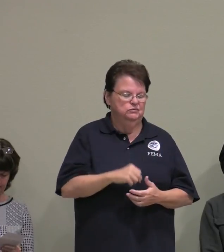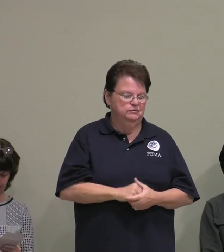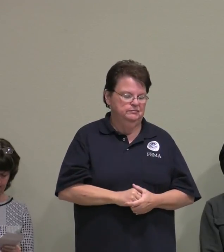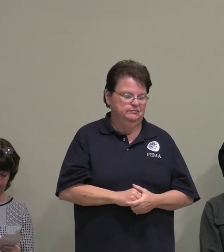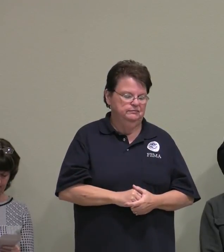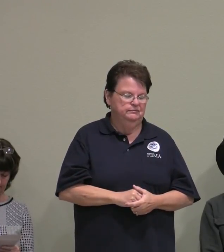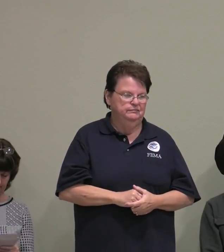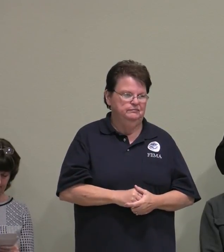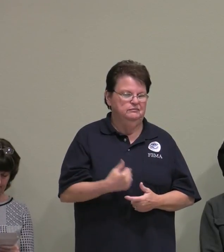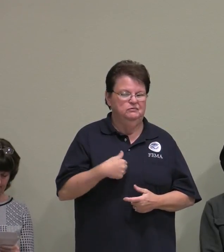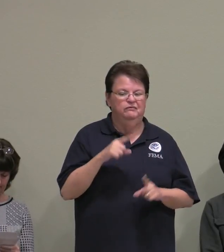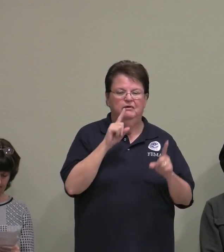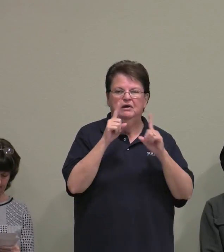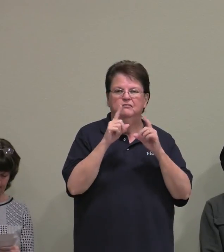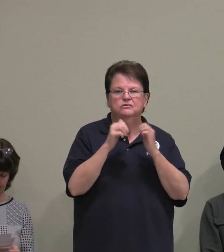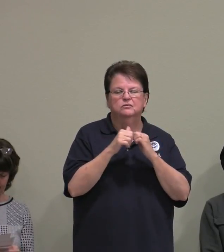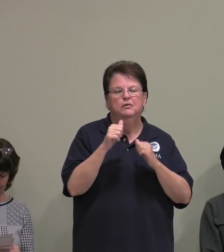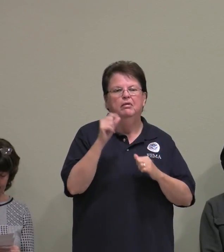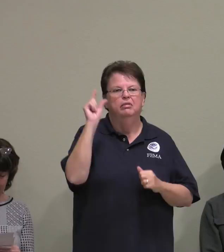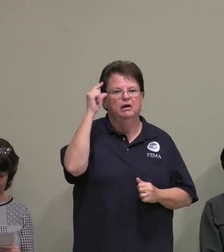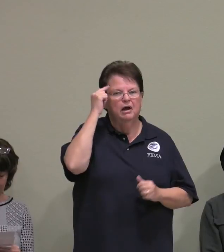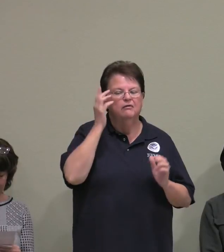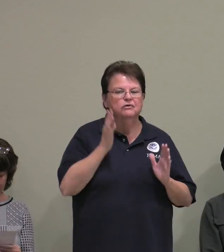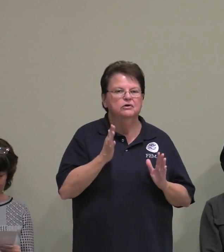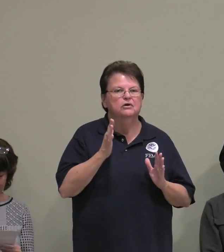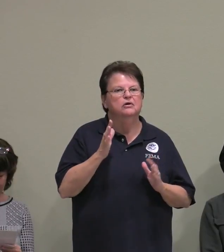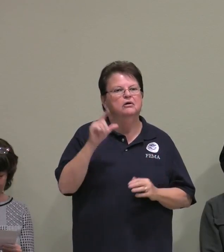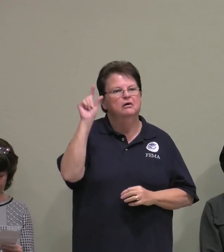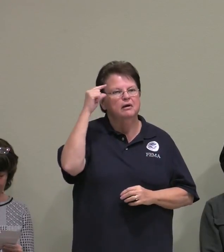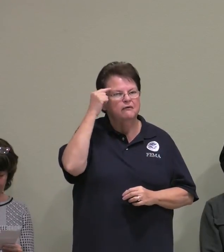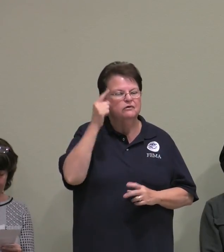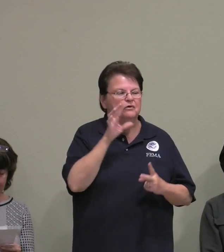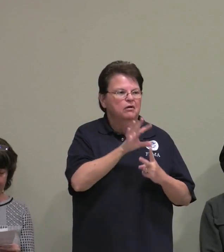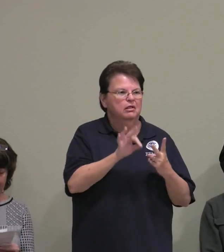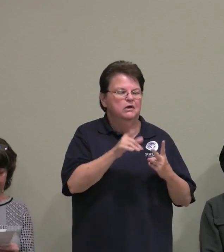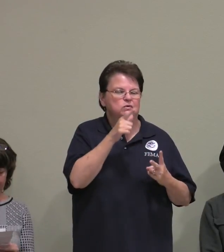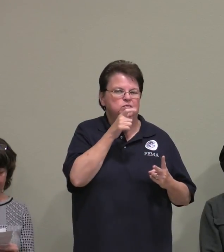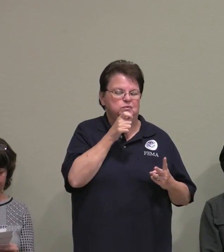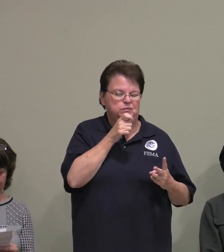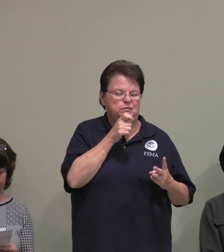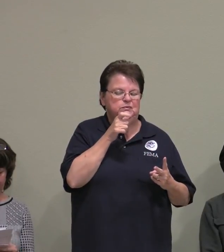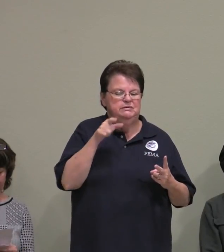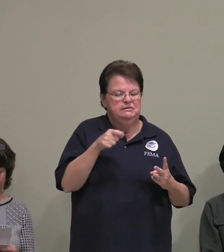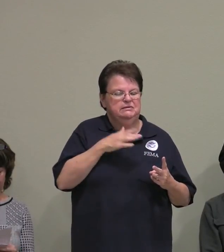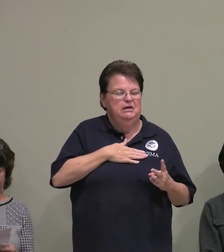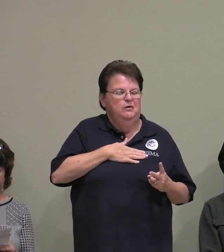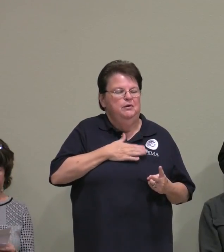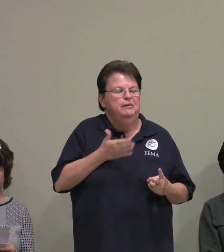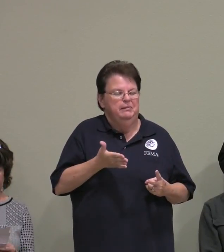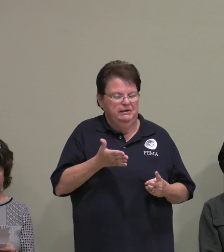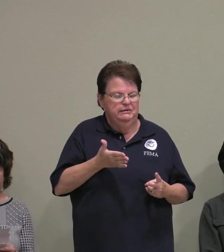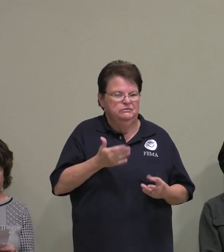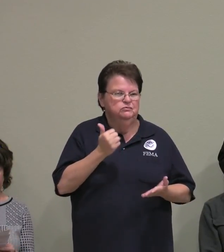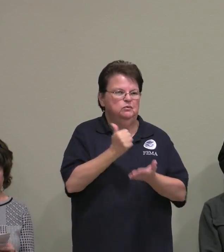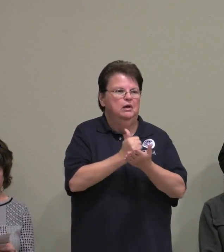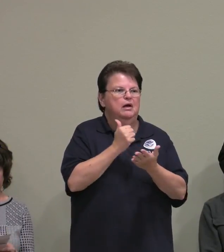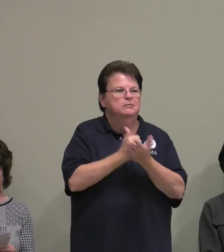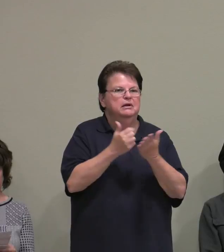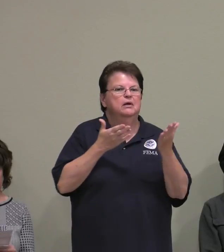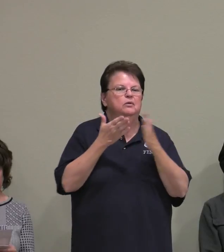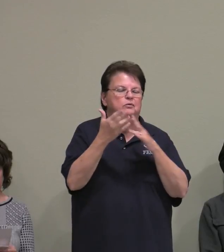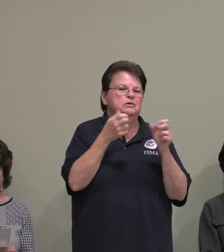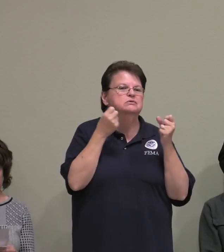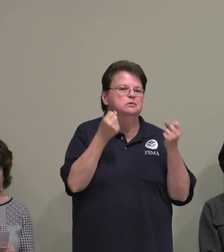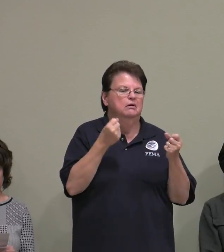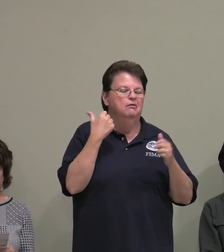And we've had conversations with the governor and the governor-elect who have said they are committed to helping us get through this